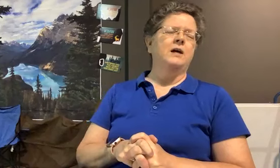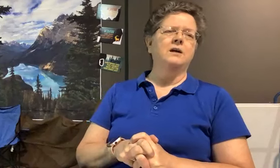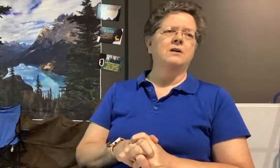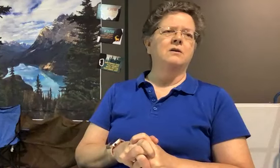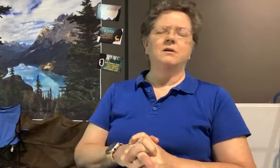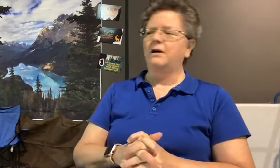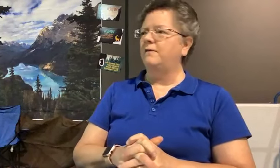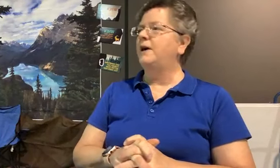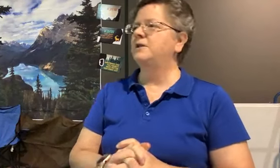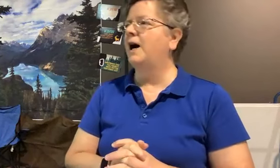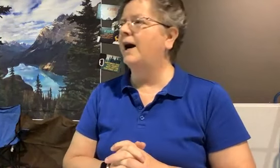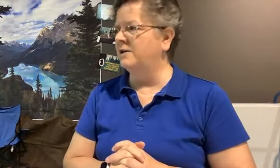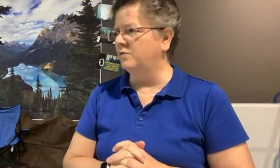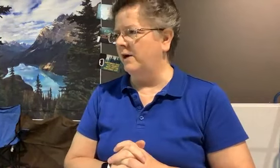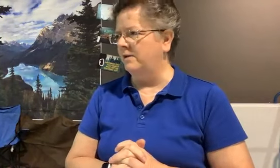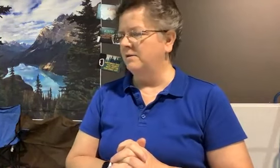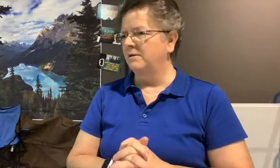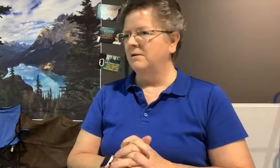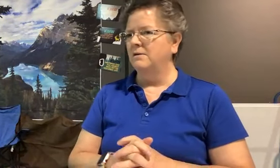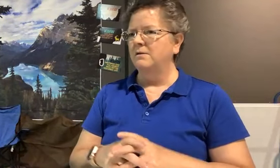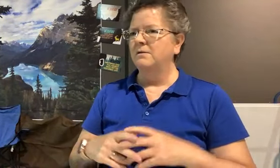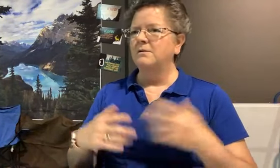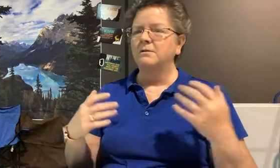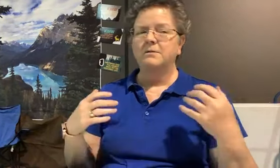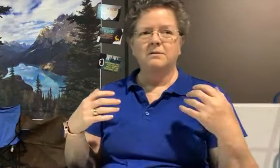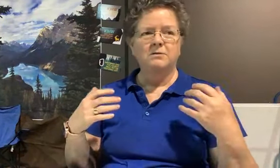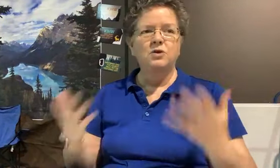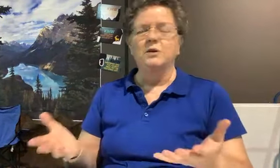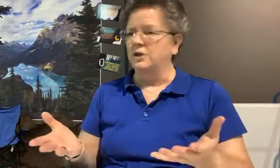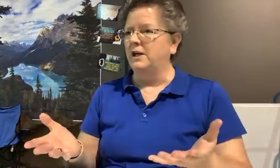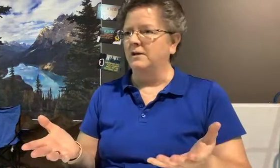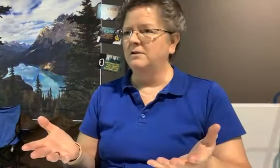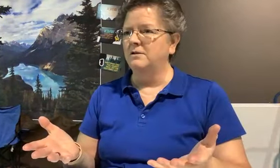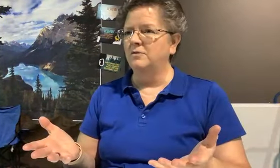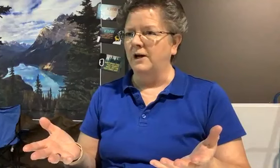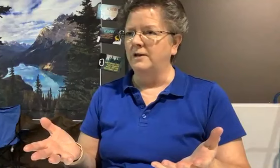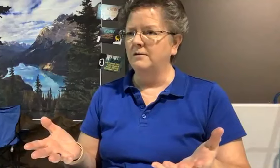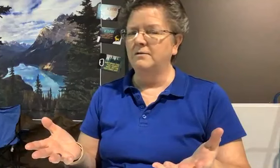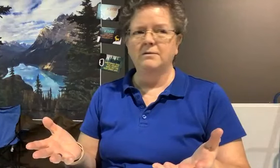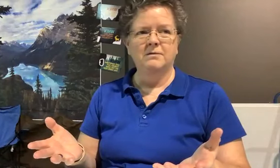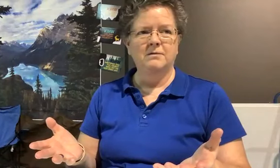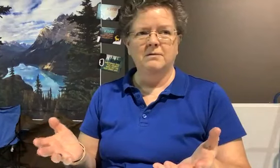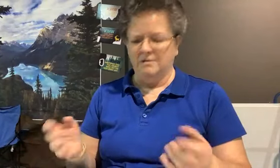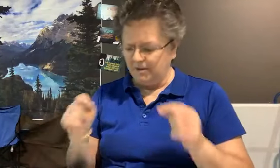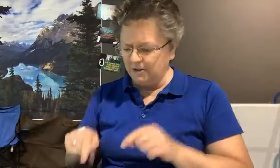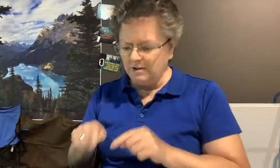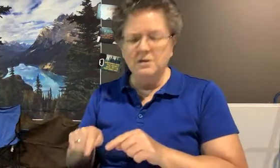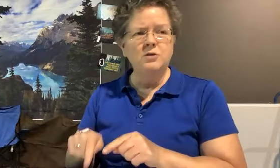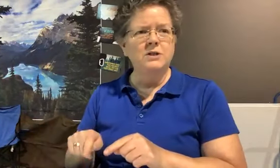second year of Hezekiah's reign. Jewish kings, right? This isn't a Jewish